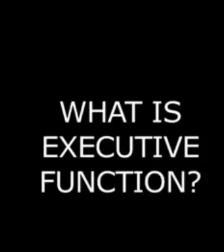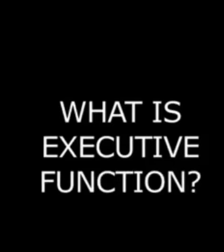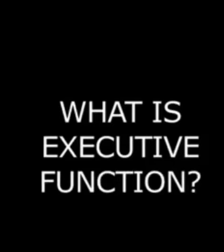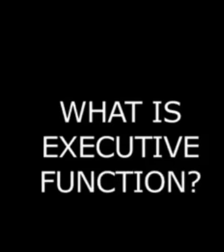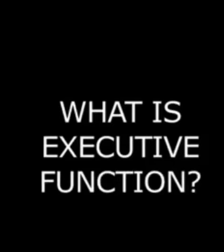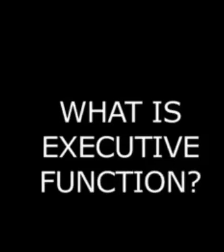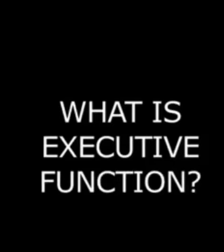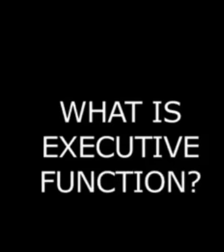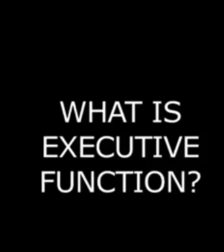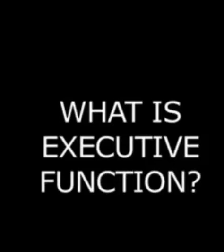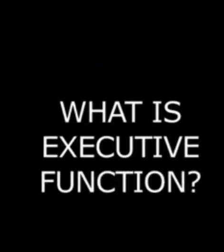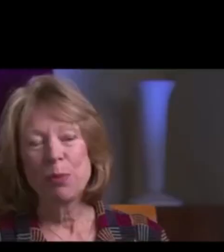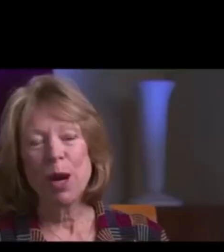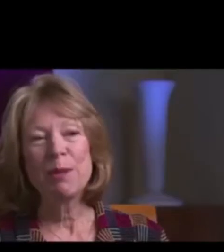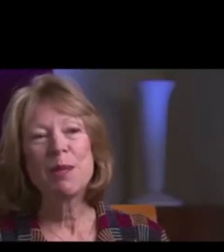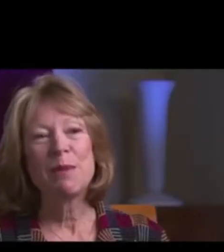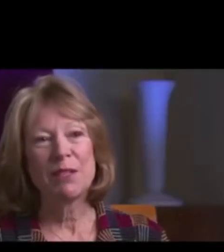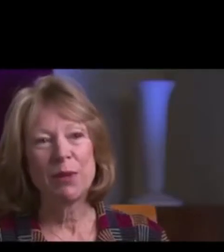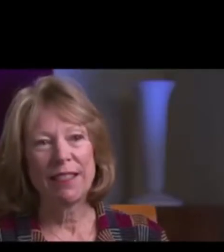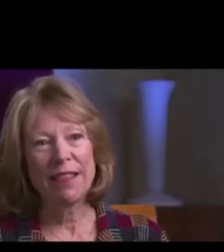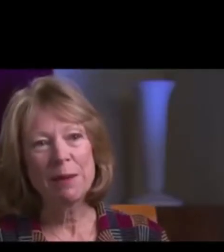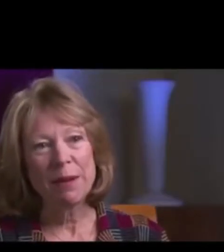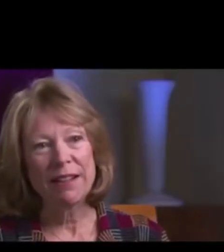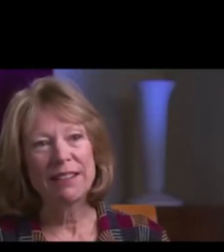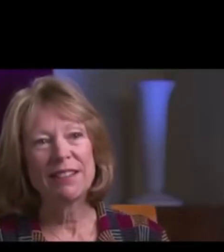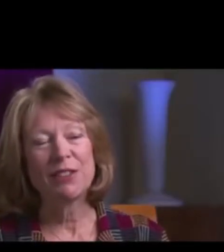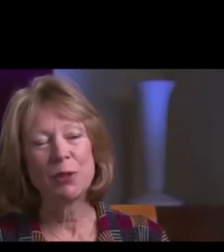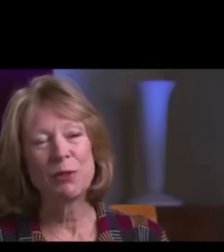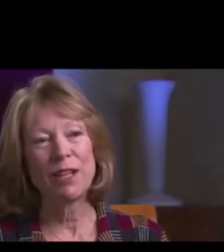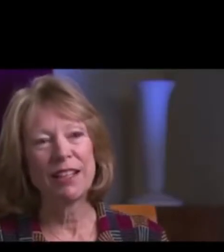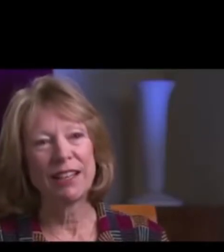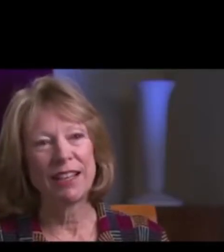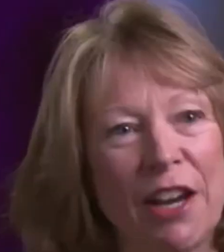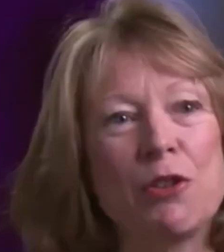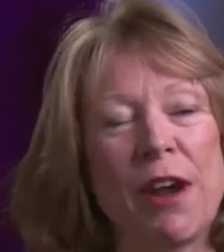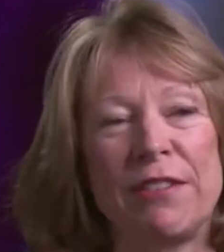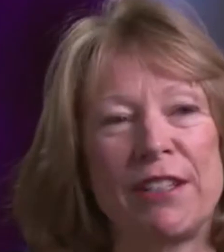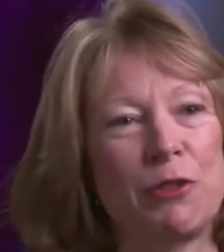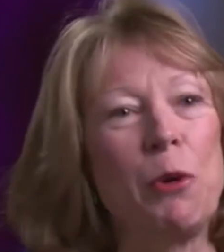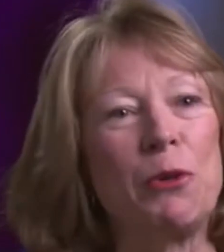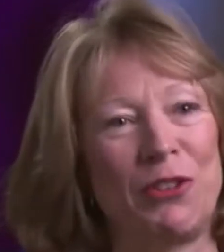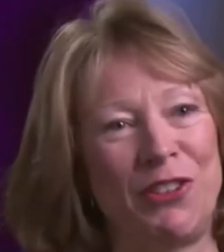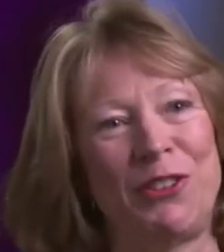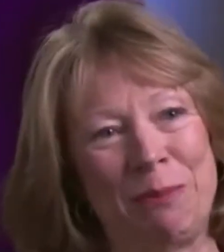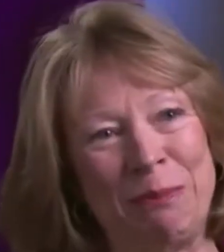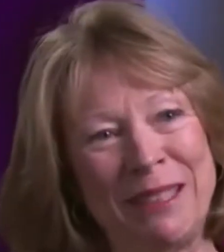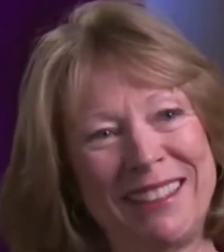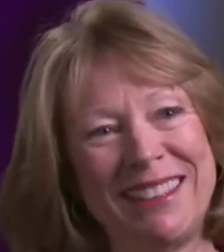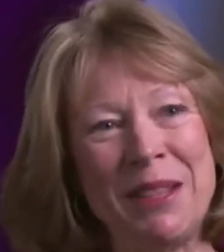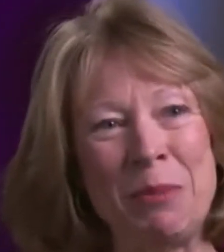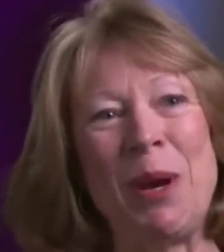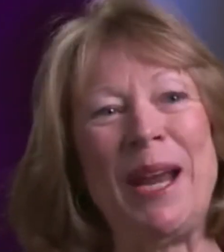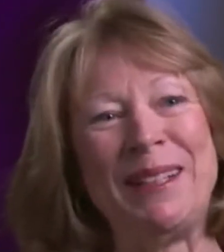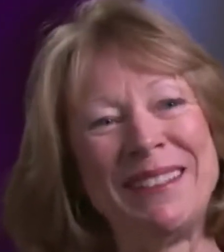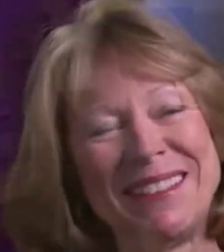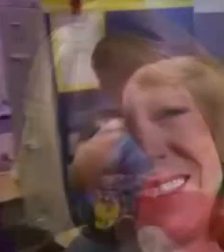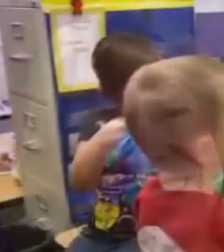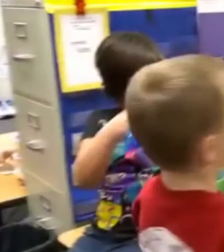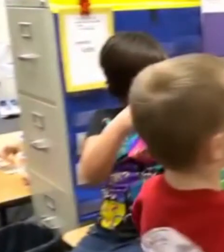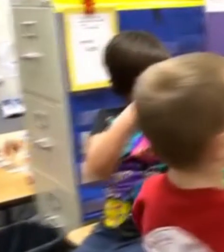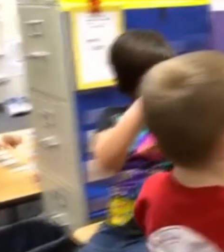Safety goggles. Safety goggles. Probably the best way to think about it is sort of like an air traffic control system in the